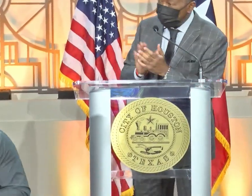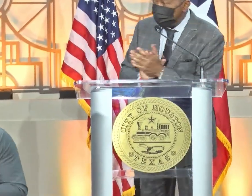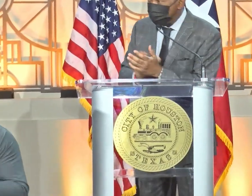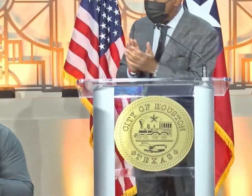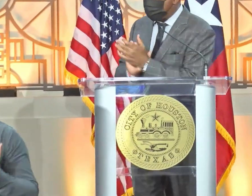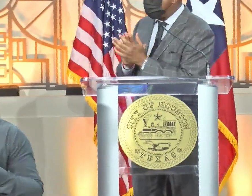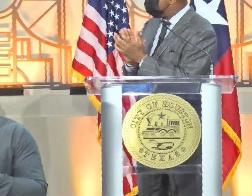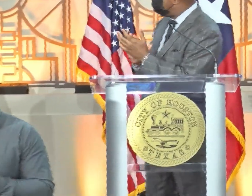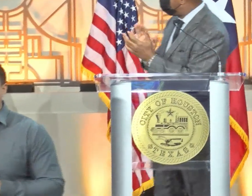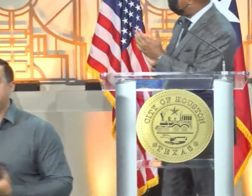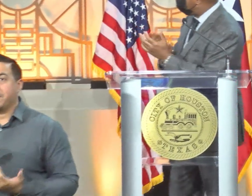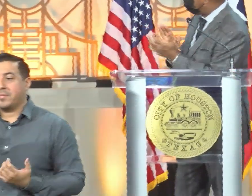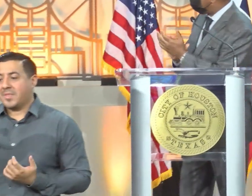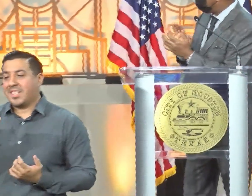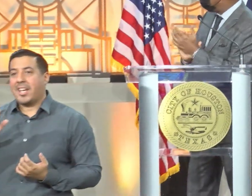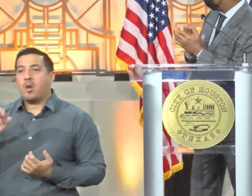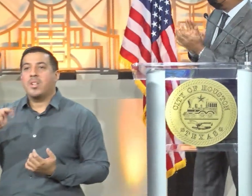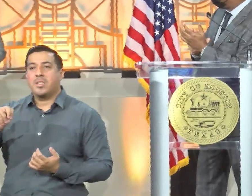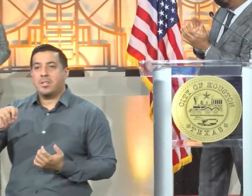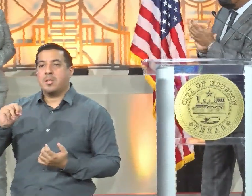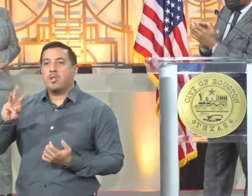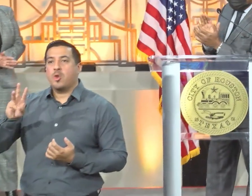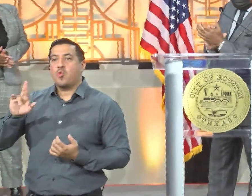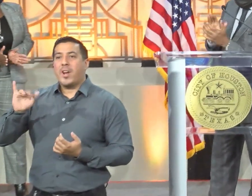And Miss Carolyn Wright.